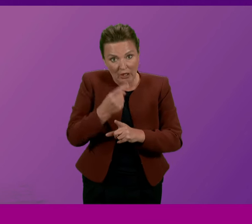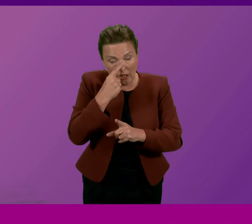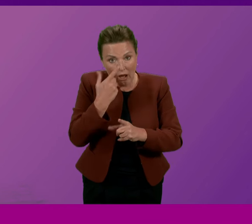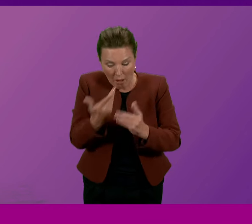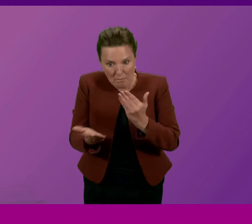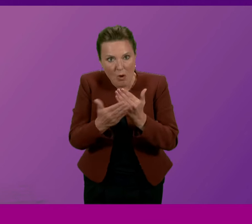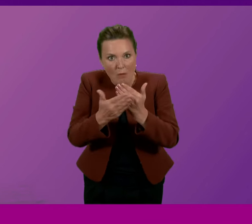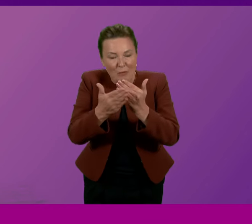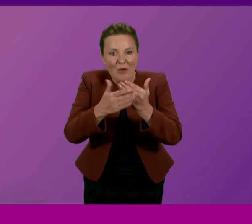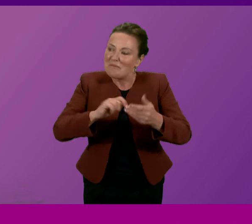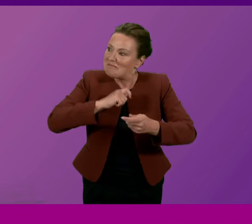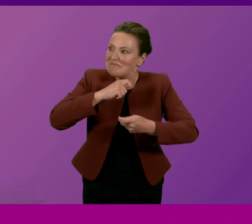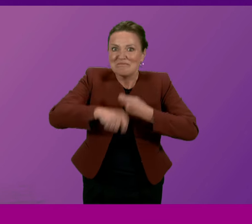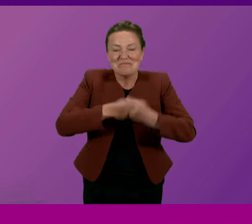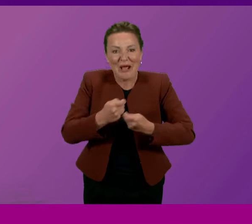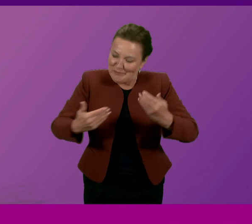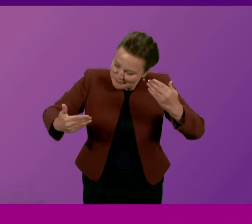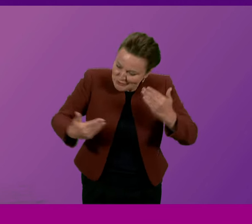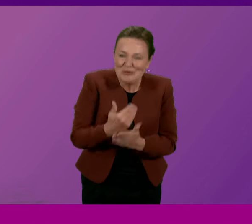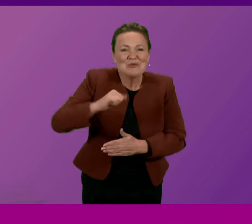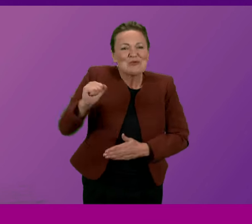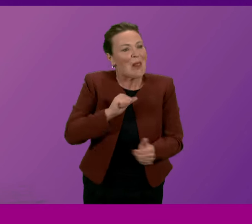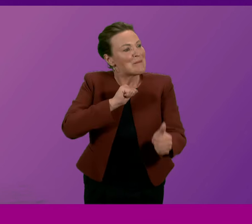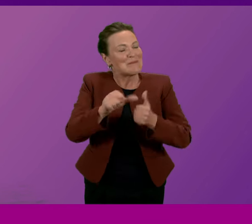even better nation together. Thank you.